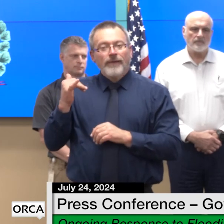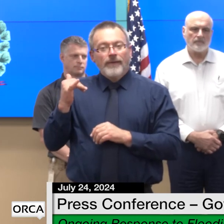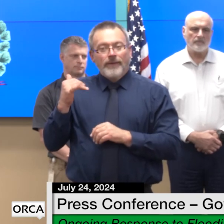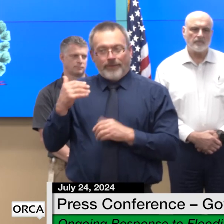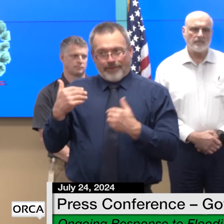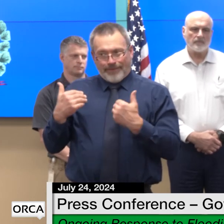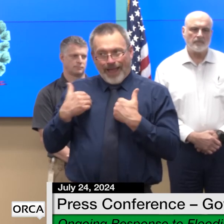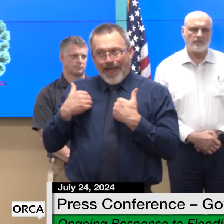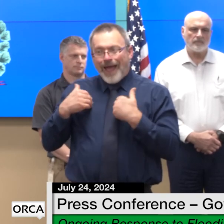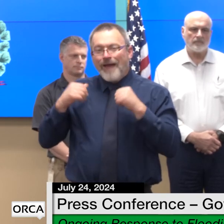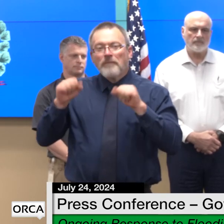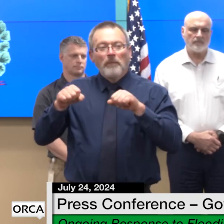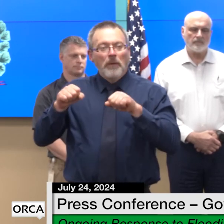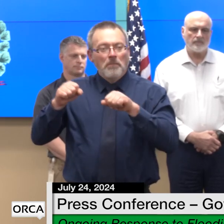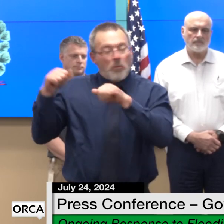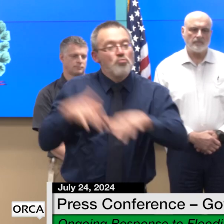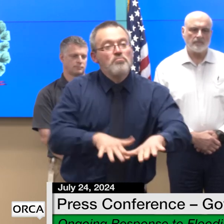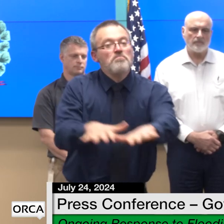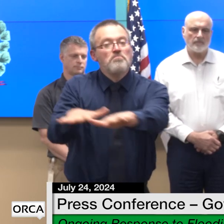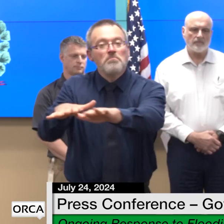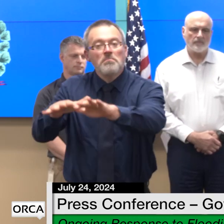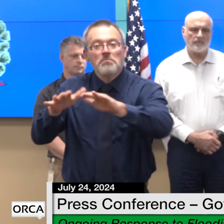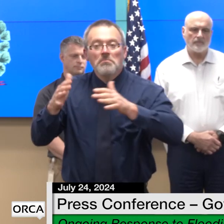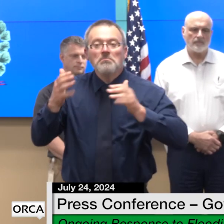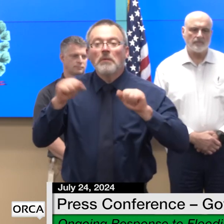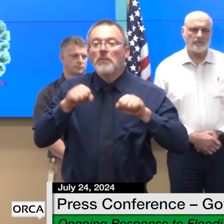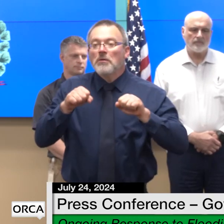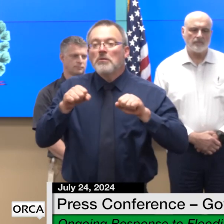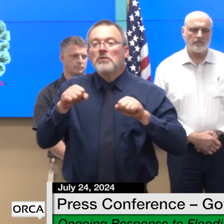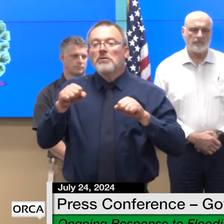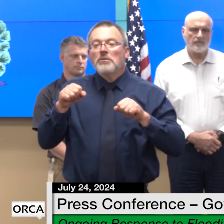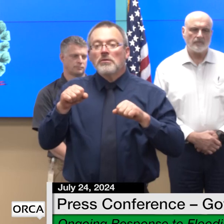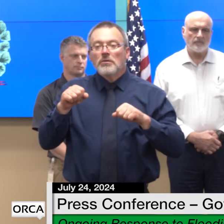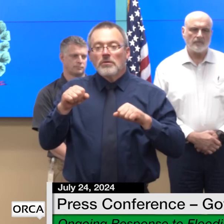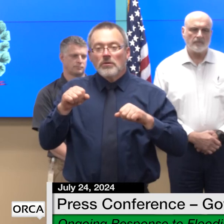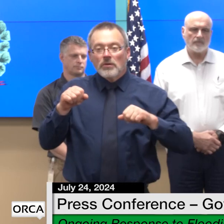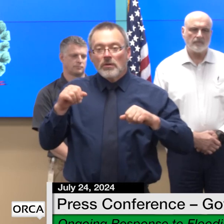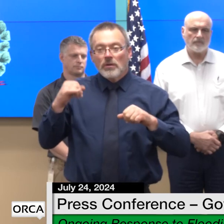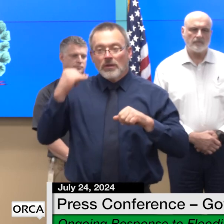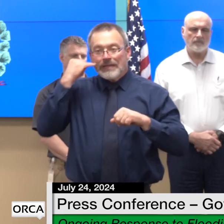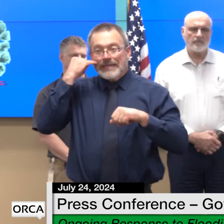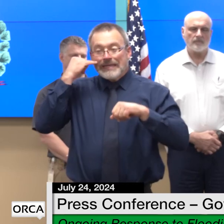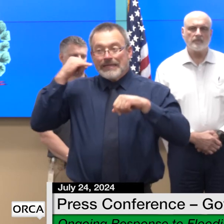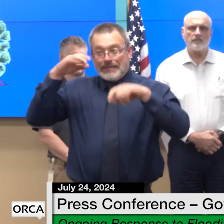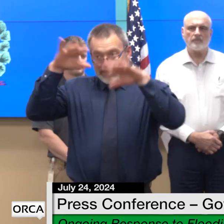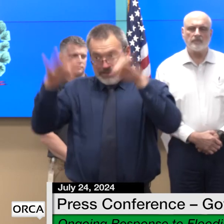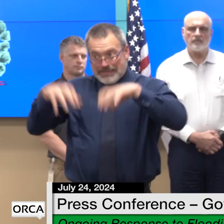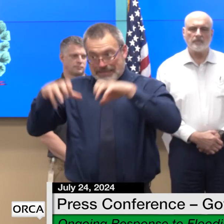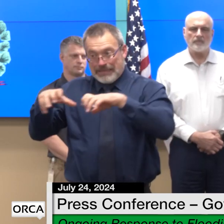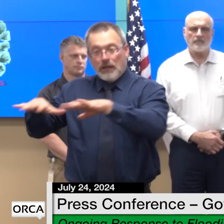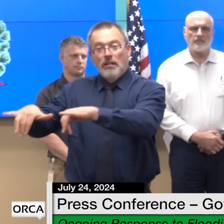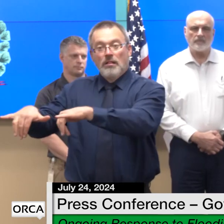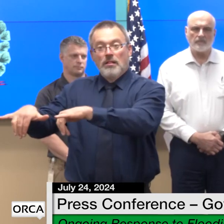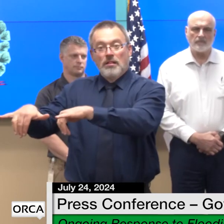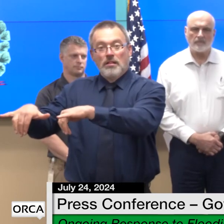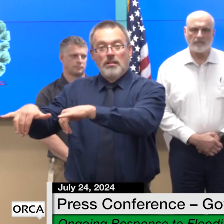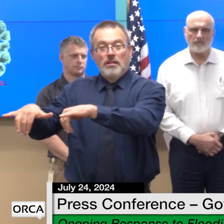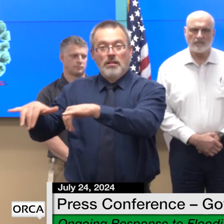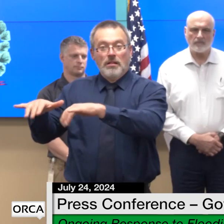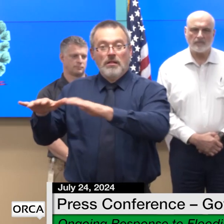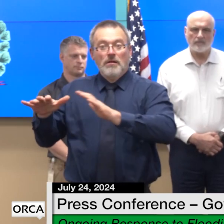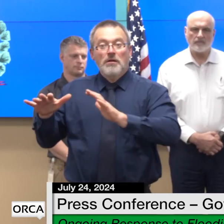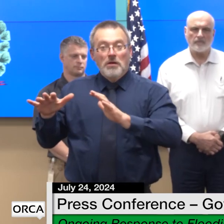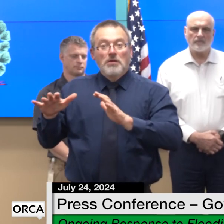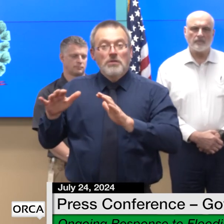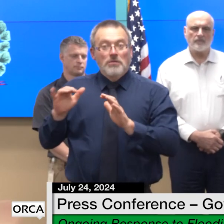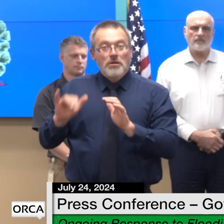possible anytime a storm cell stalls or an area experiences training storms. I've been asked what